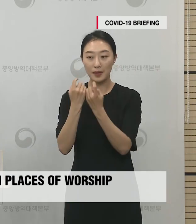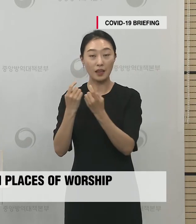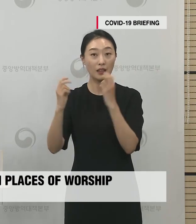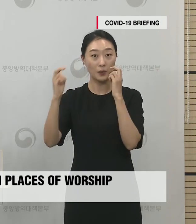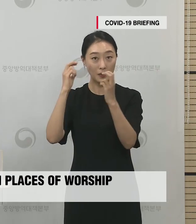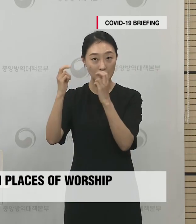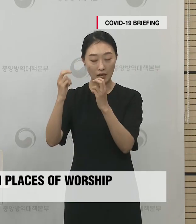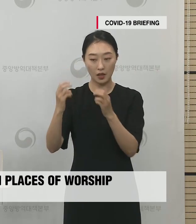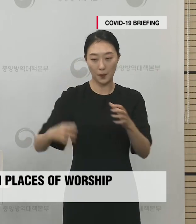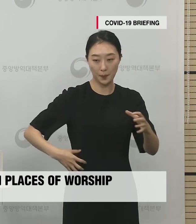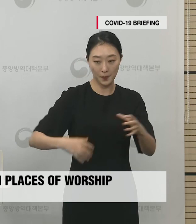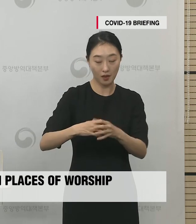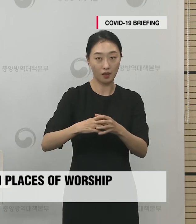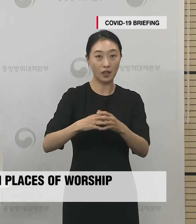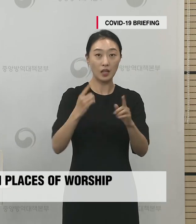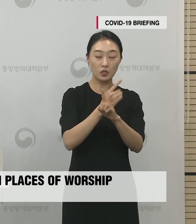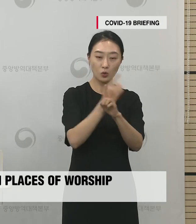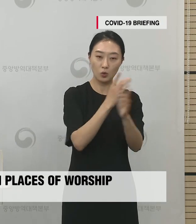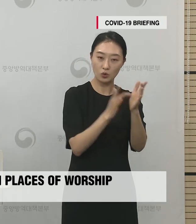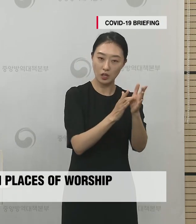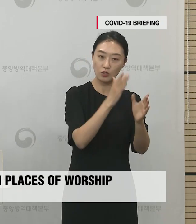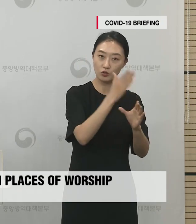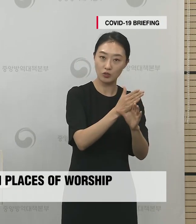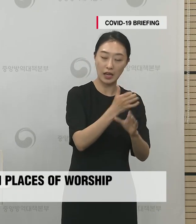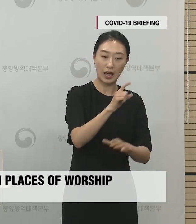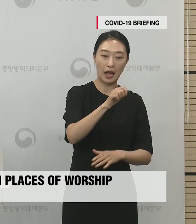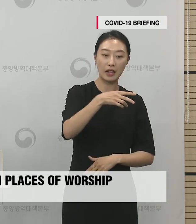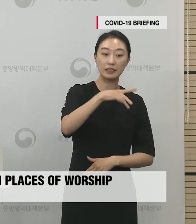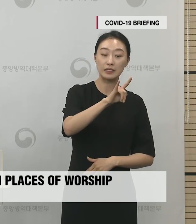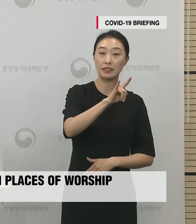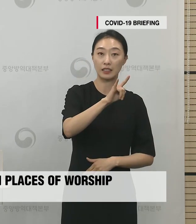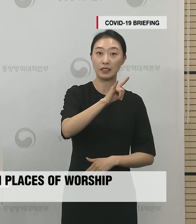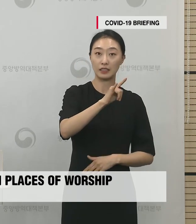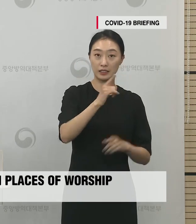out cooperation with the private sector, and we are